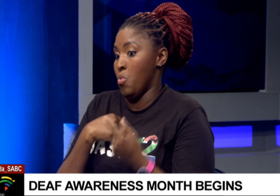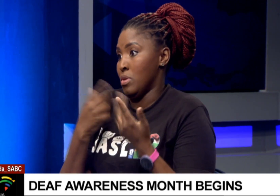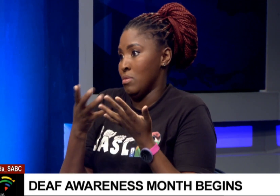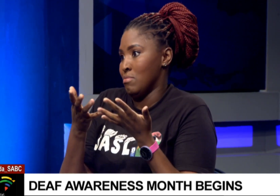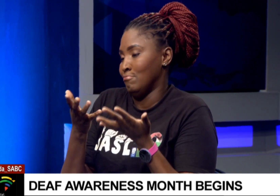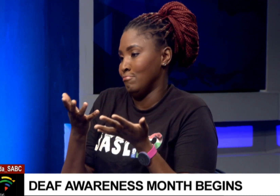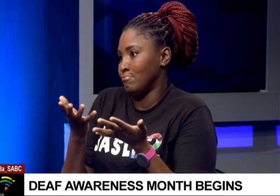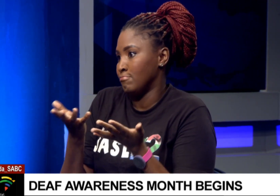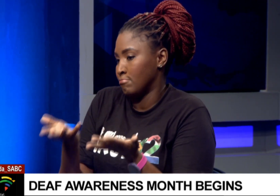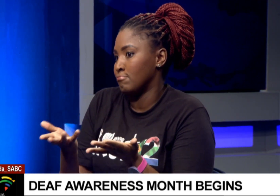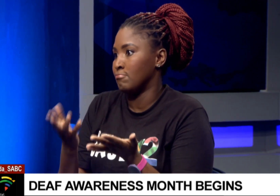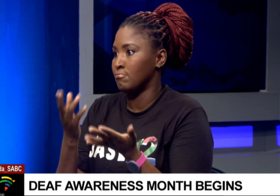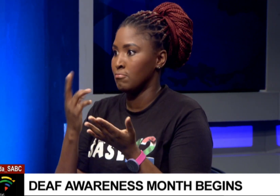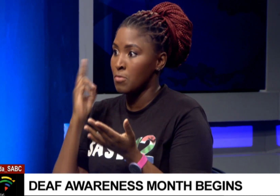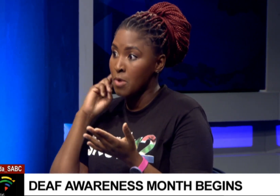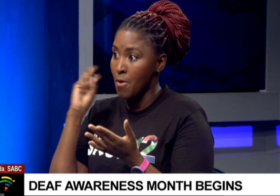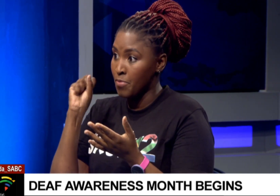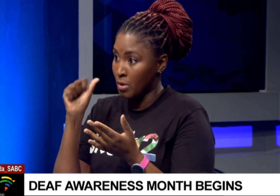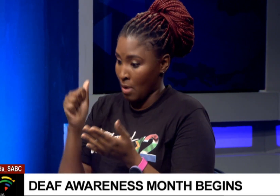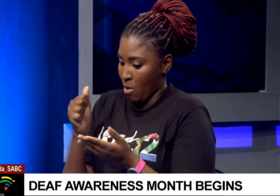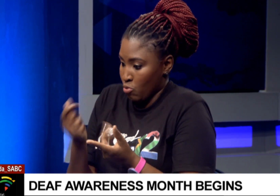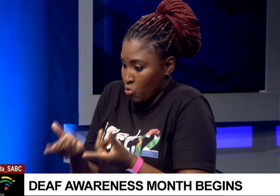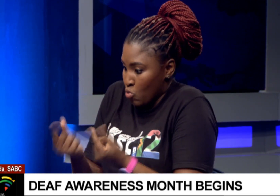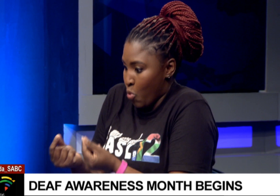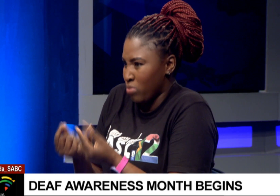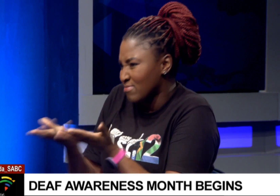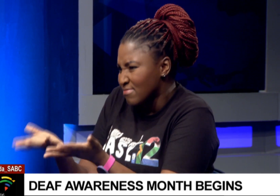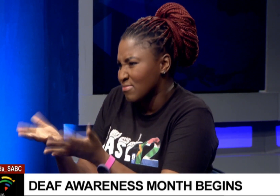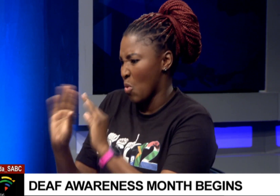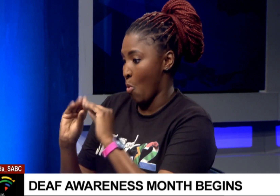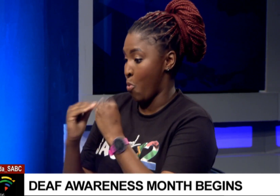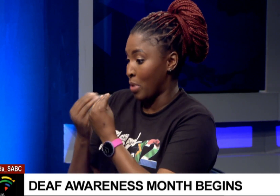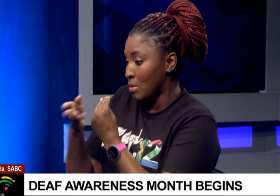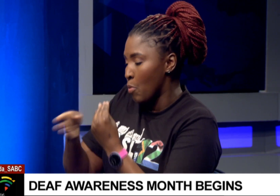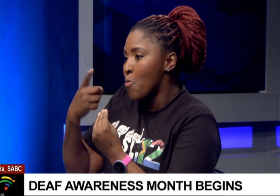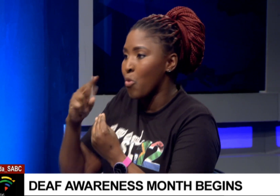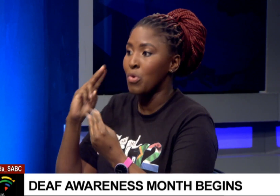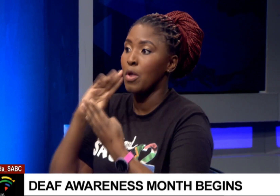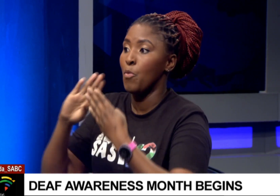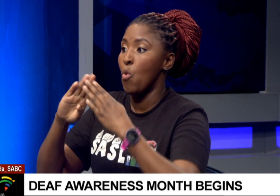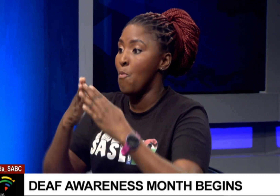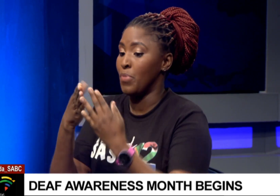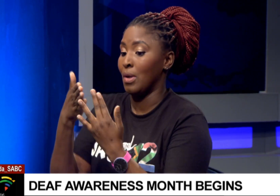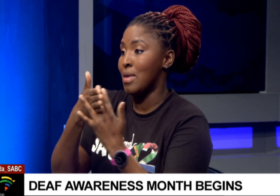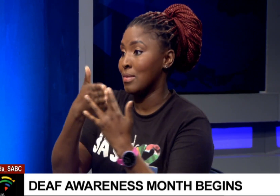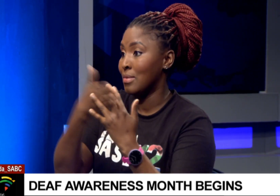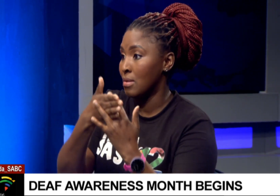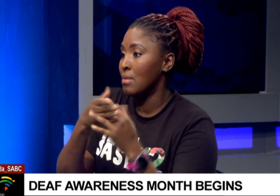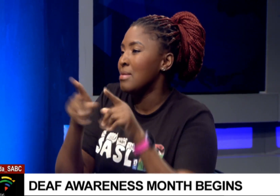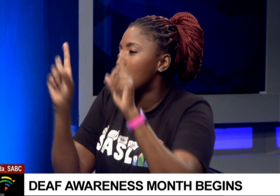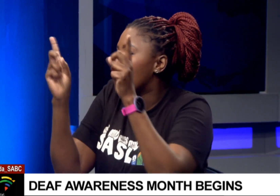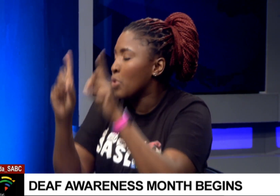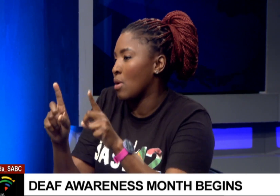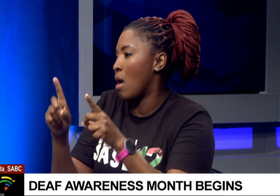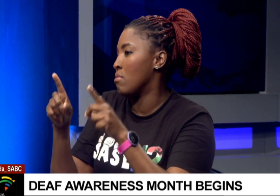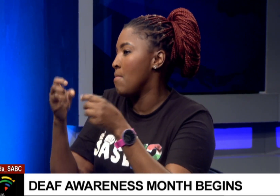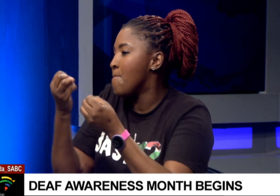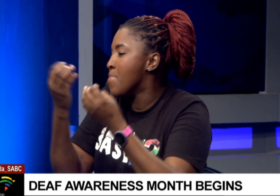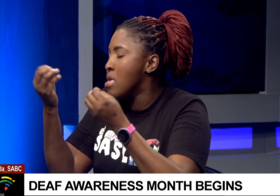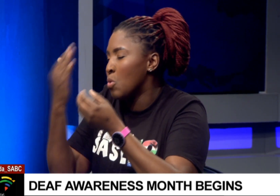the community. So another thing is that with DeafSA as the organization,